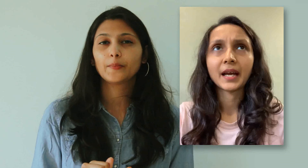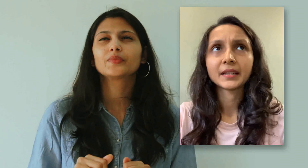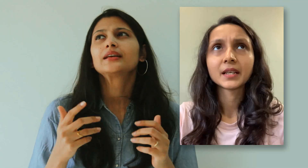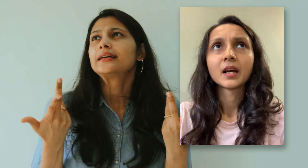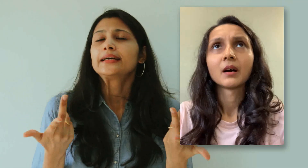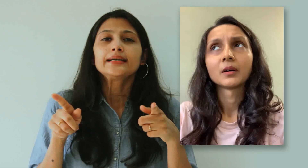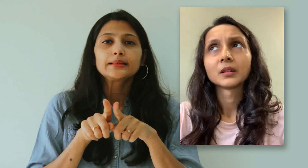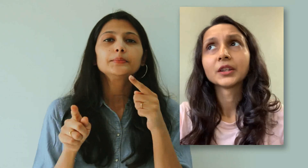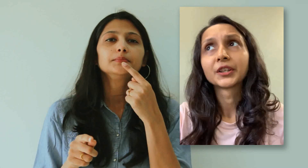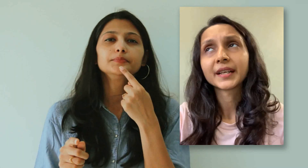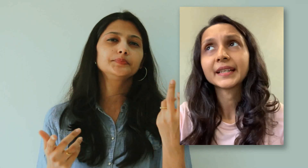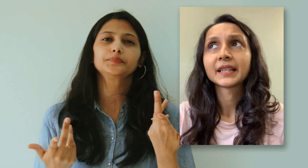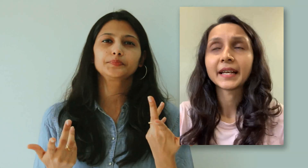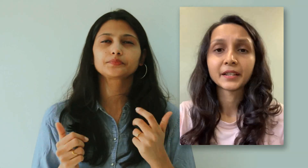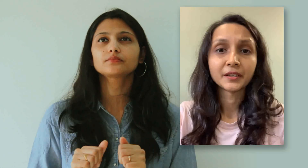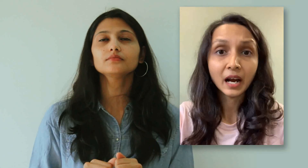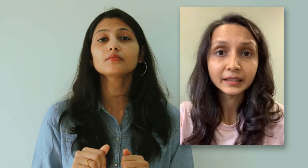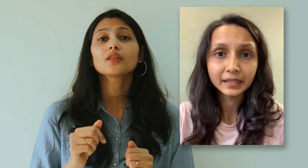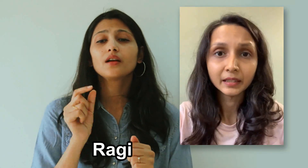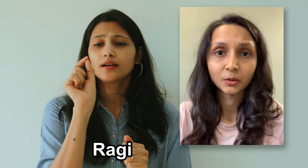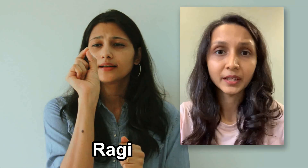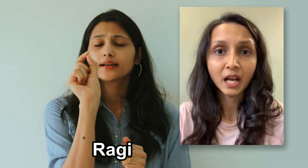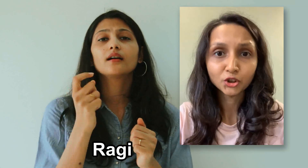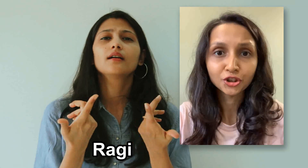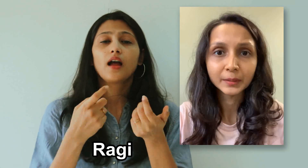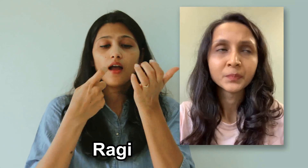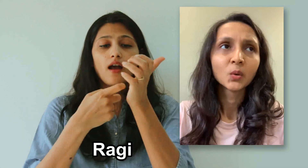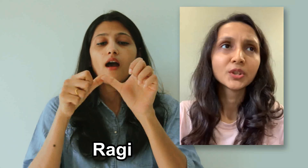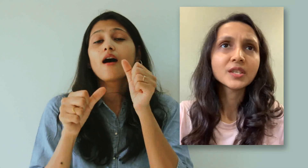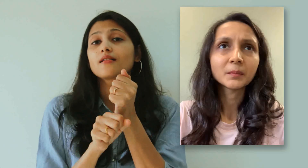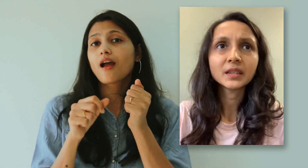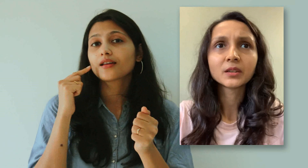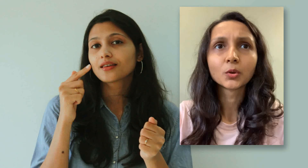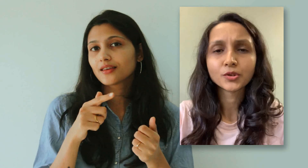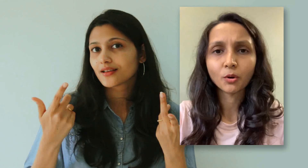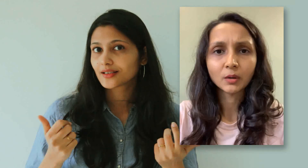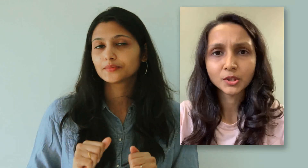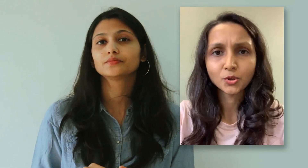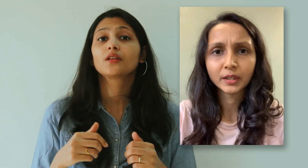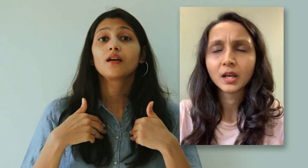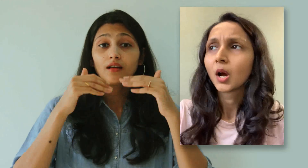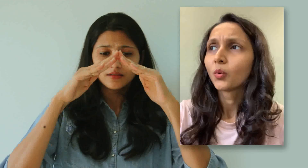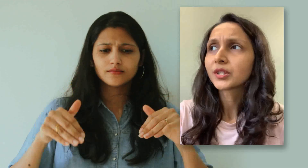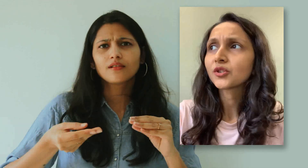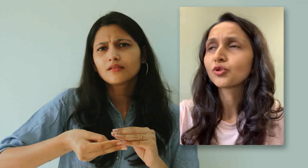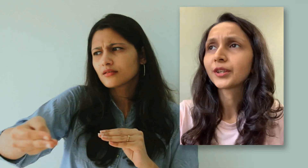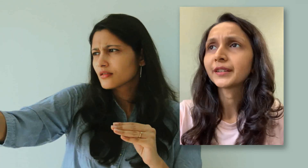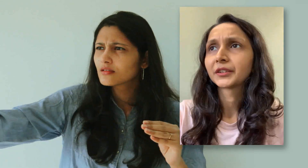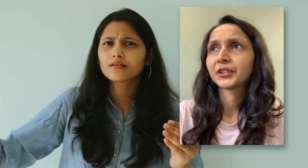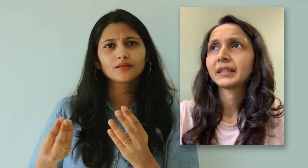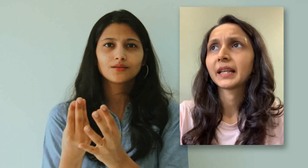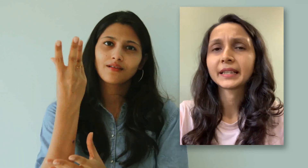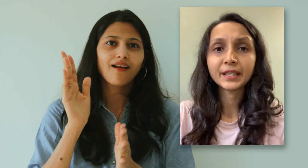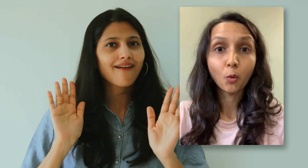look at a grain like ragi, nachni, which is something that grows on our soil, versus you look